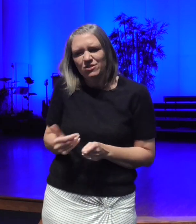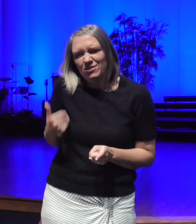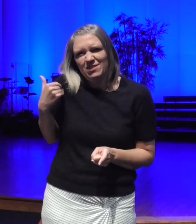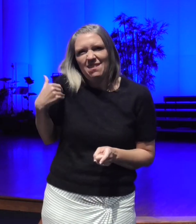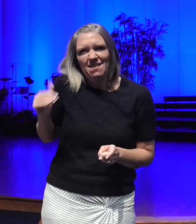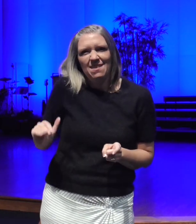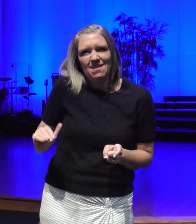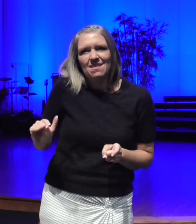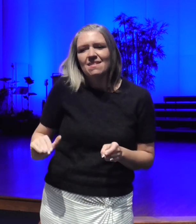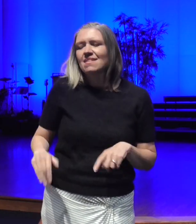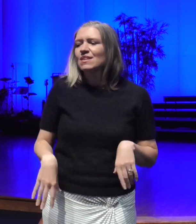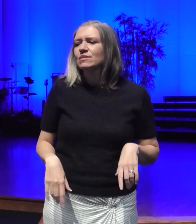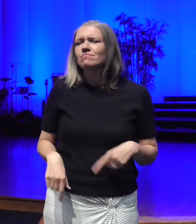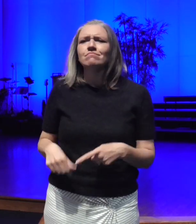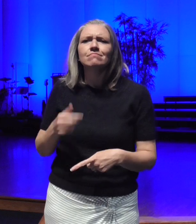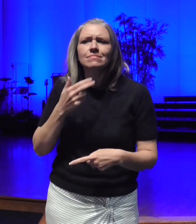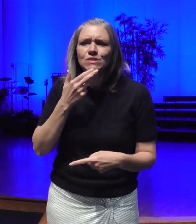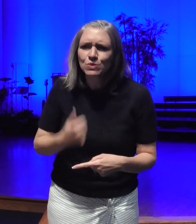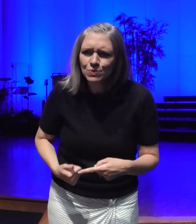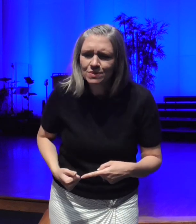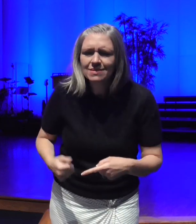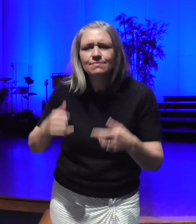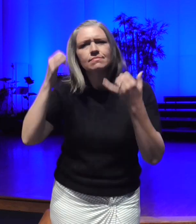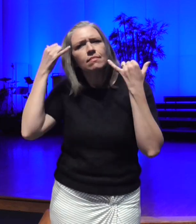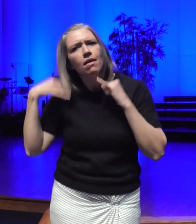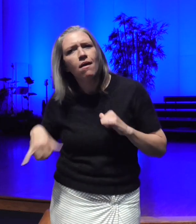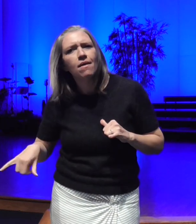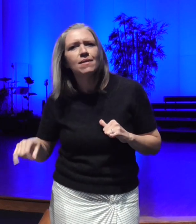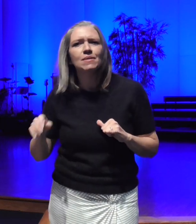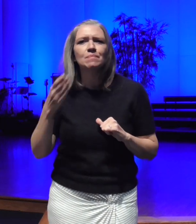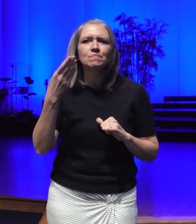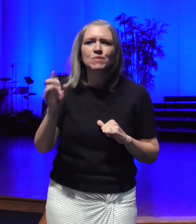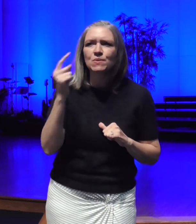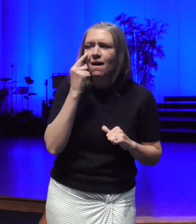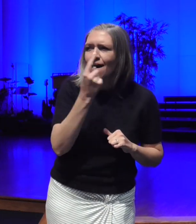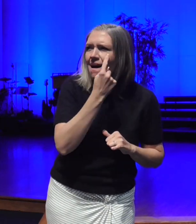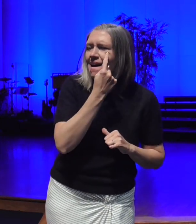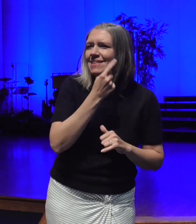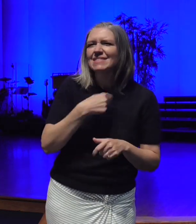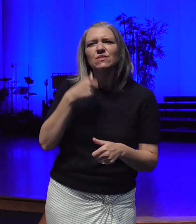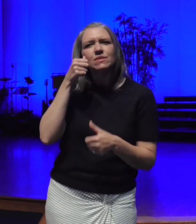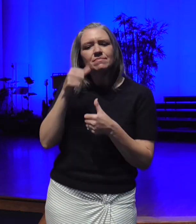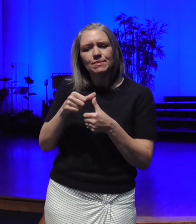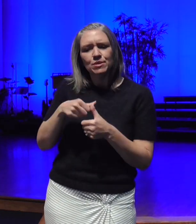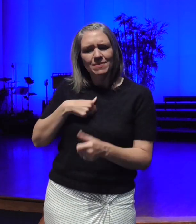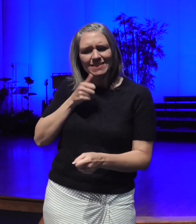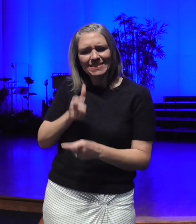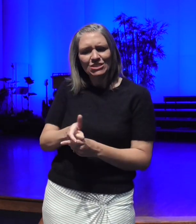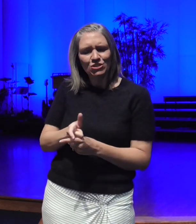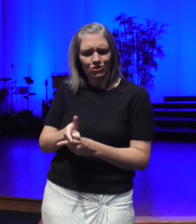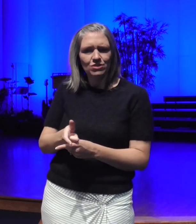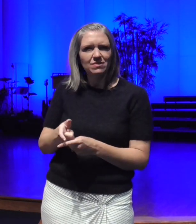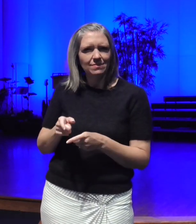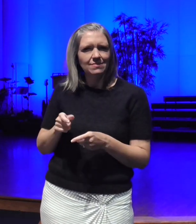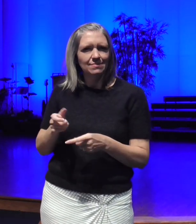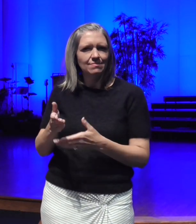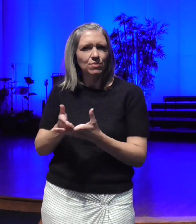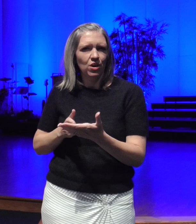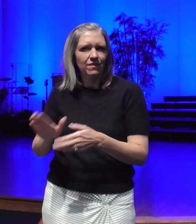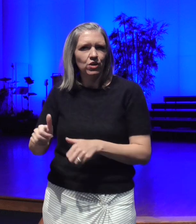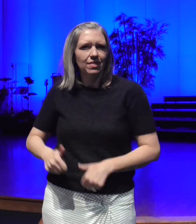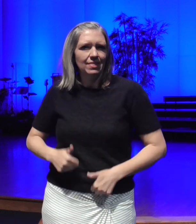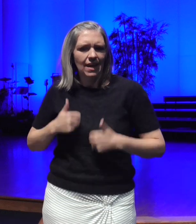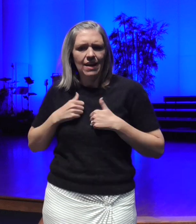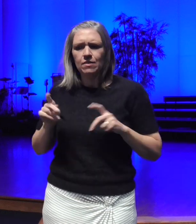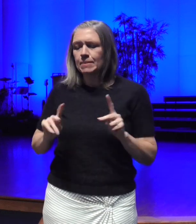small, she was a cute little thing. She had blonde hair, blue-eyed, and I remember she went through a phase where people would say to her, "You're a